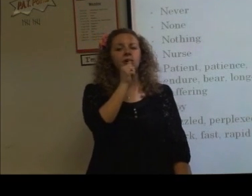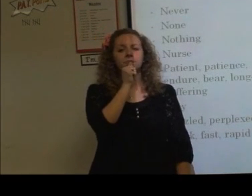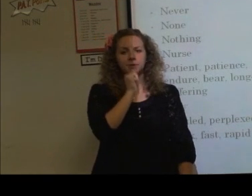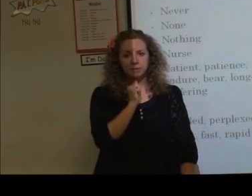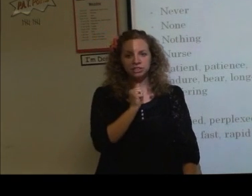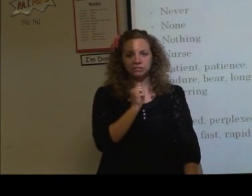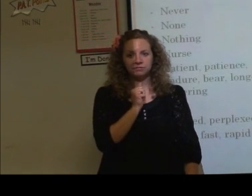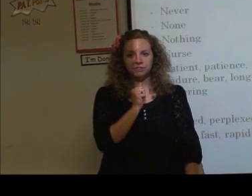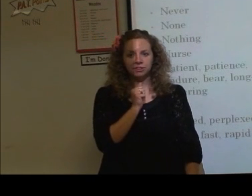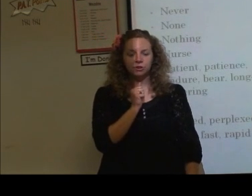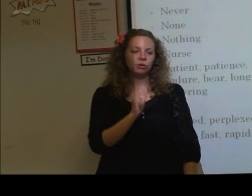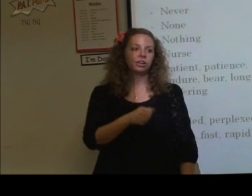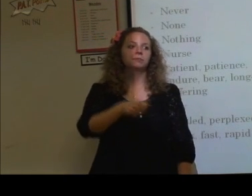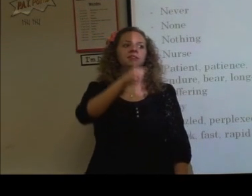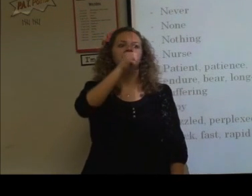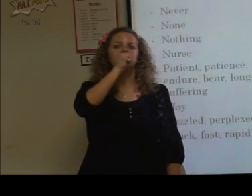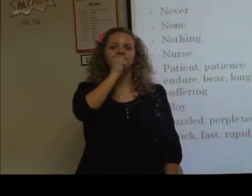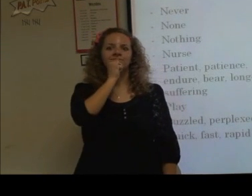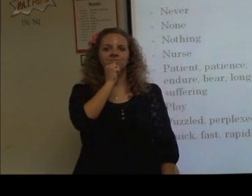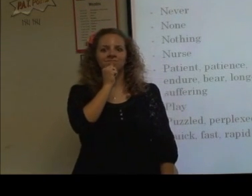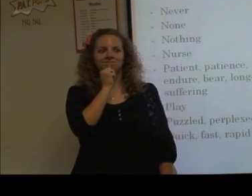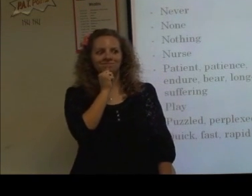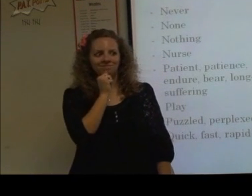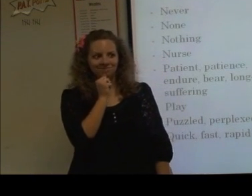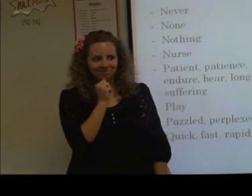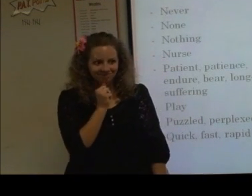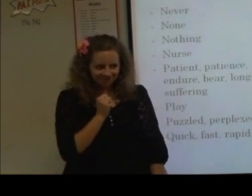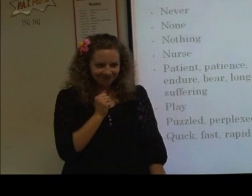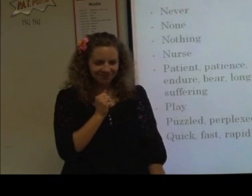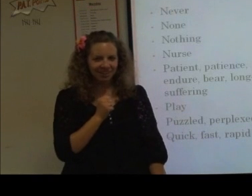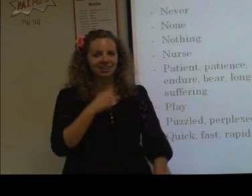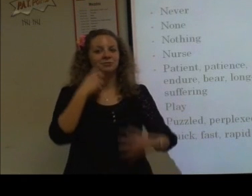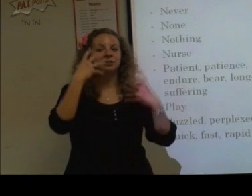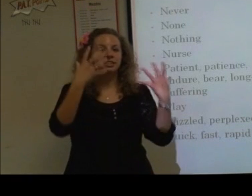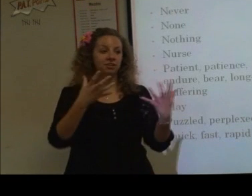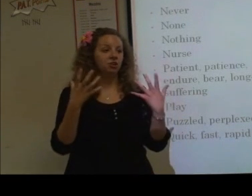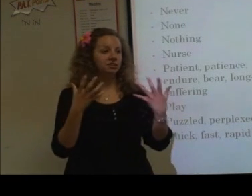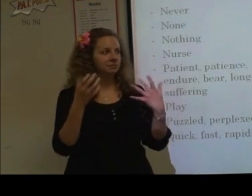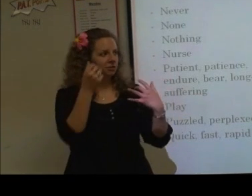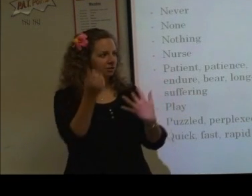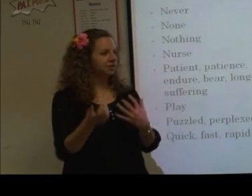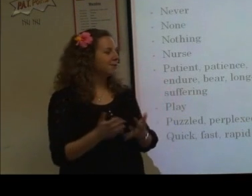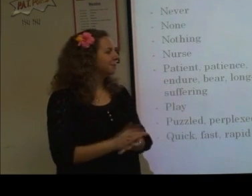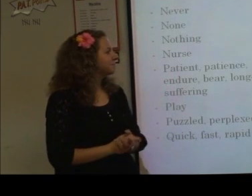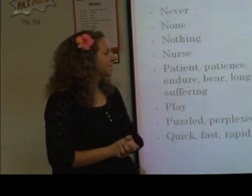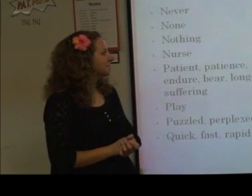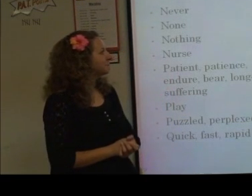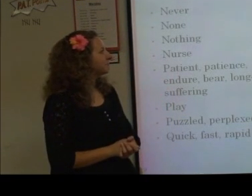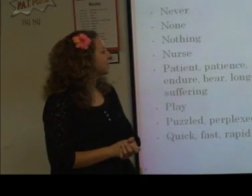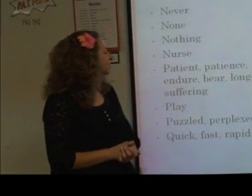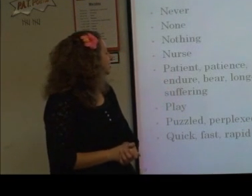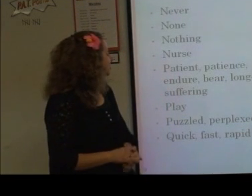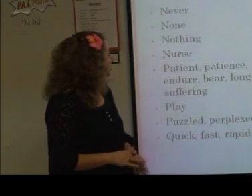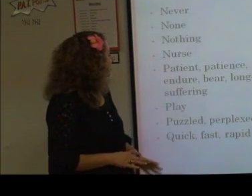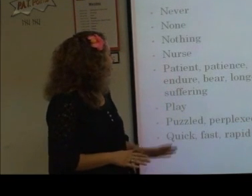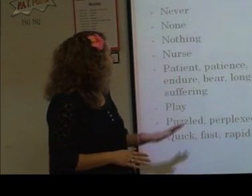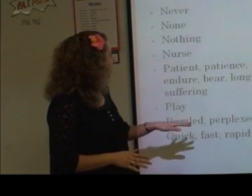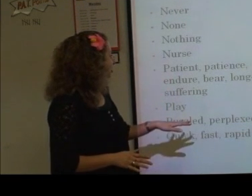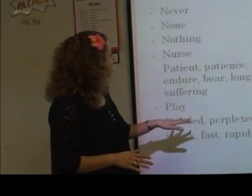oh, be patient. Or you can be like, and like really take a long time to do it that way. Okay. So that was